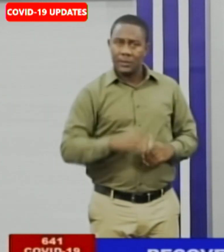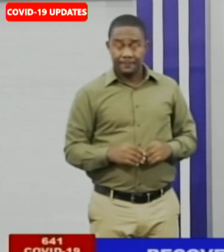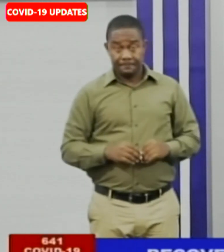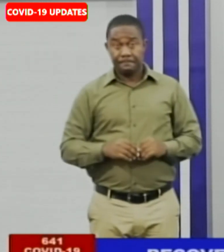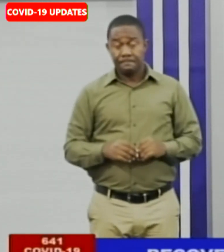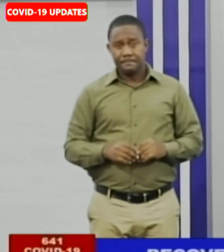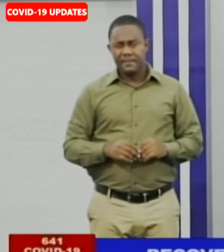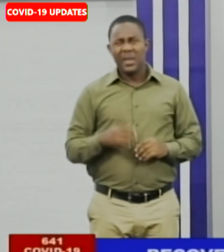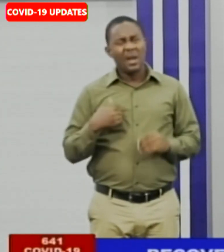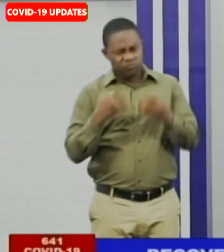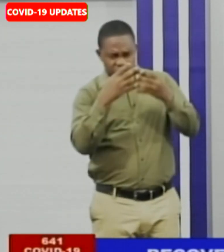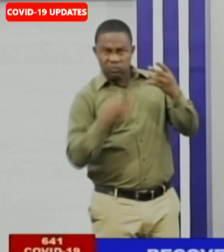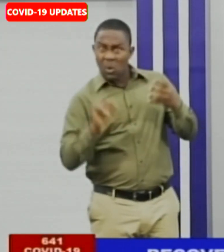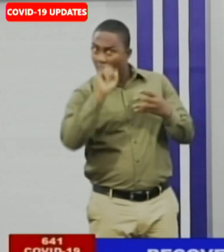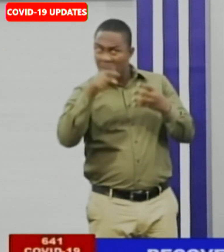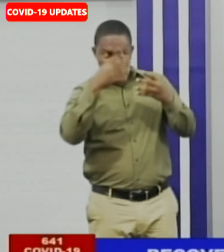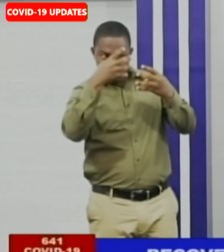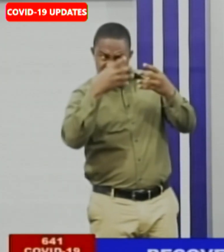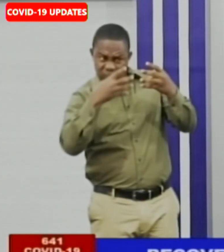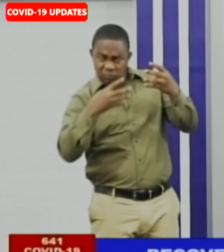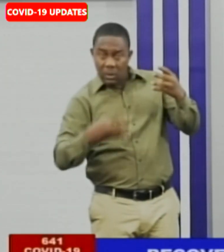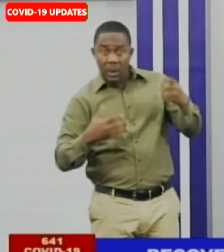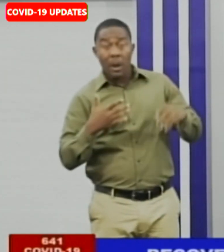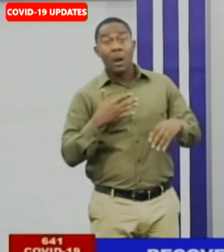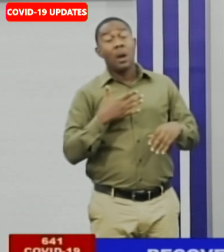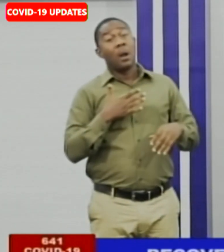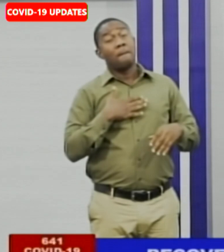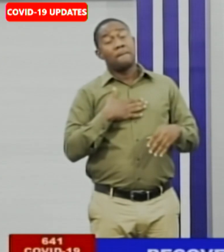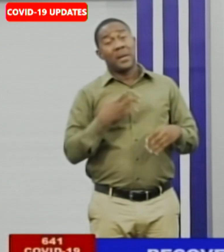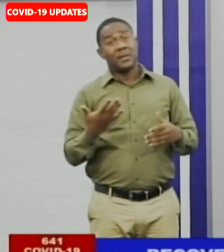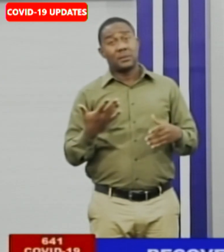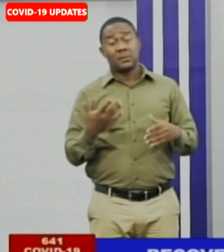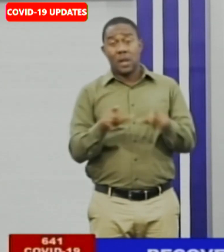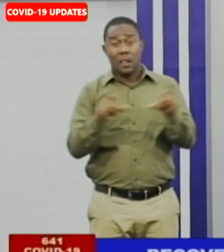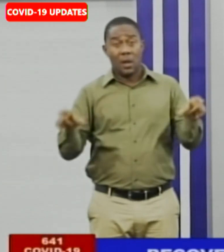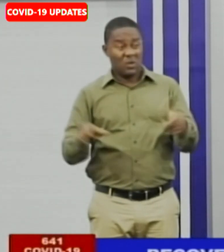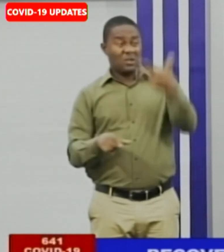questions over here that I want to answer in my own dialect and about 3 dialects.